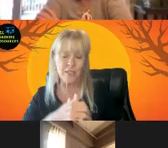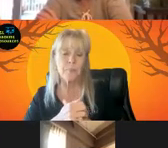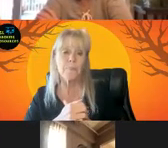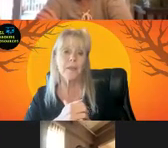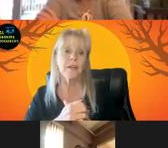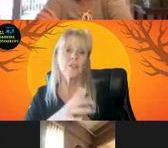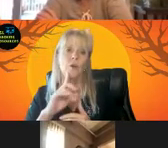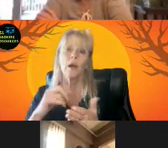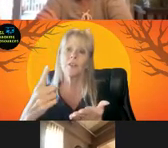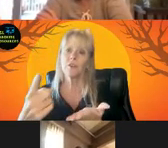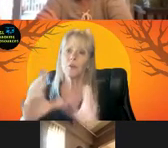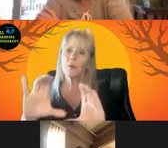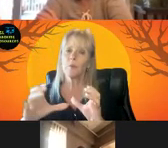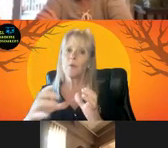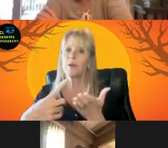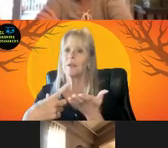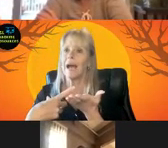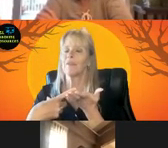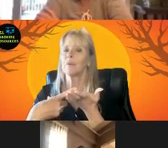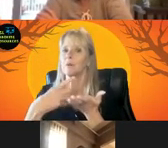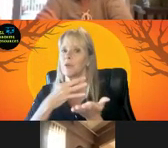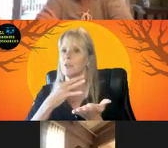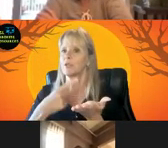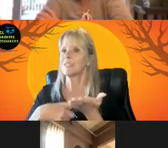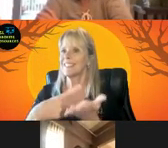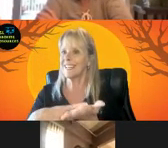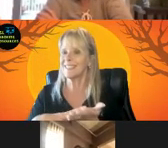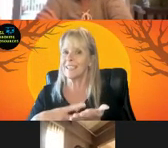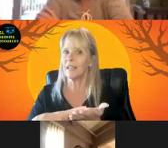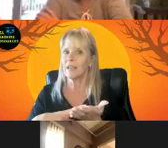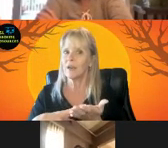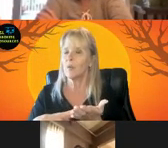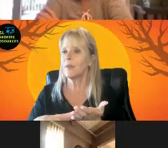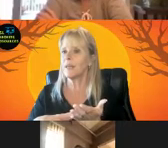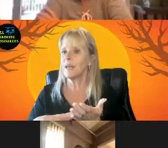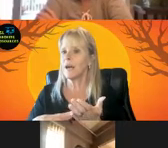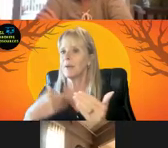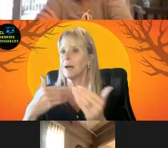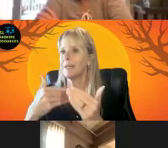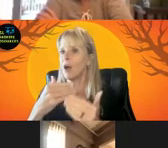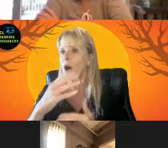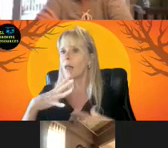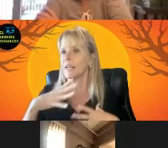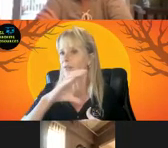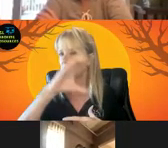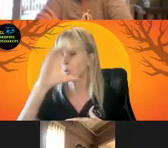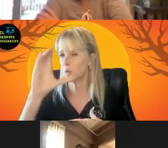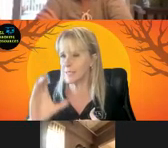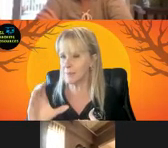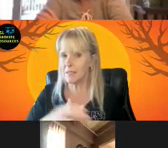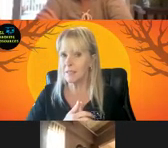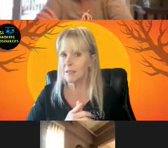a need. So in your group, I'm curious discussing with the upcoming holiday